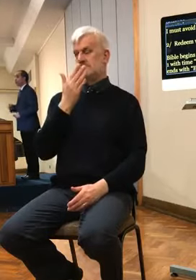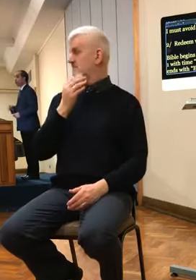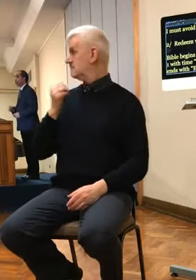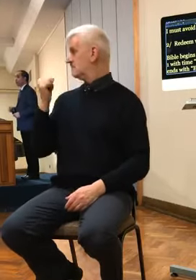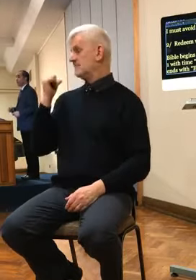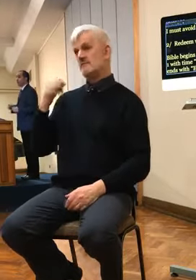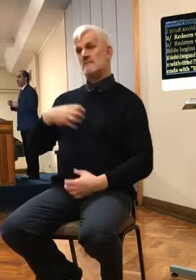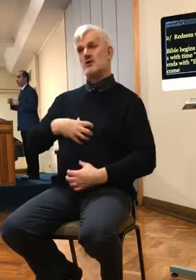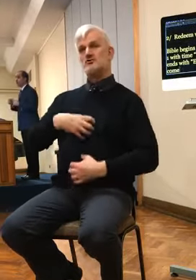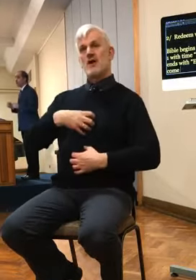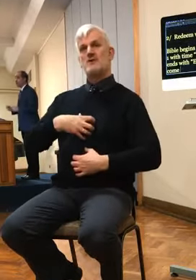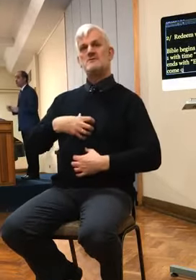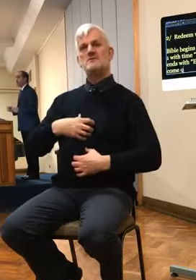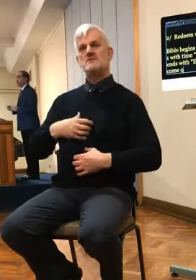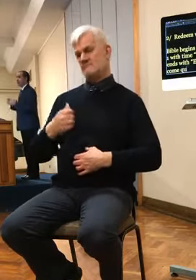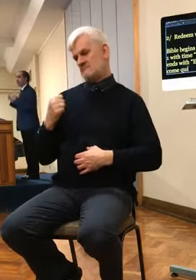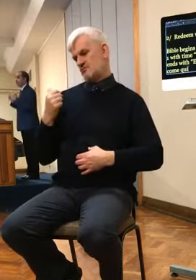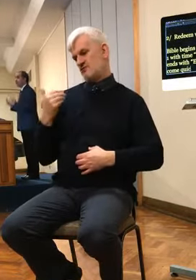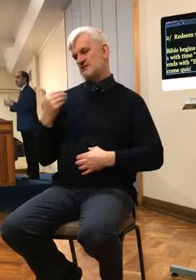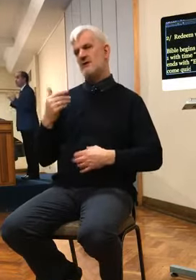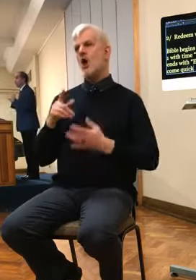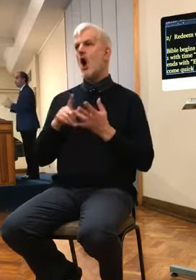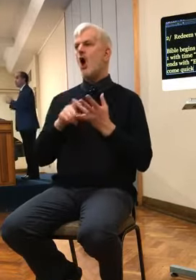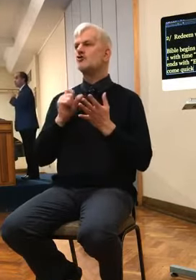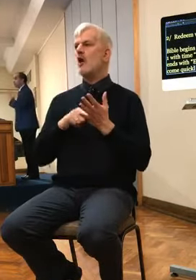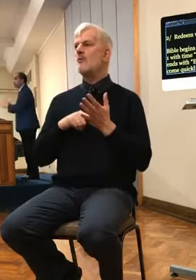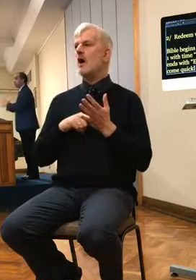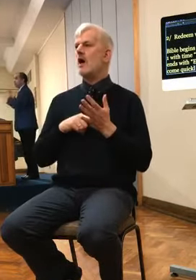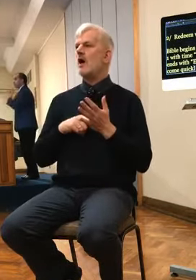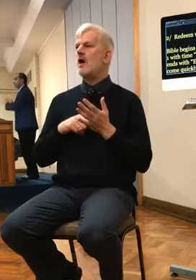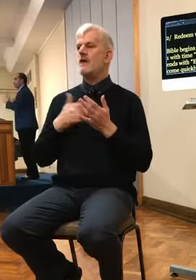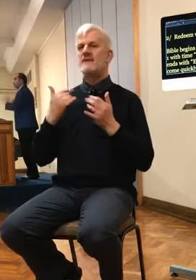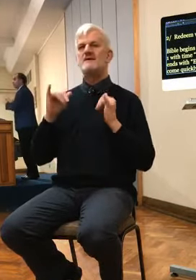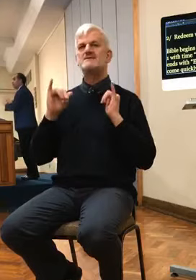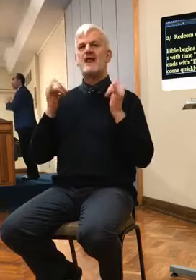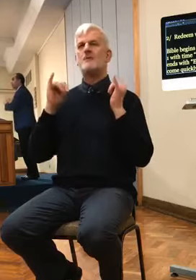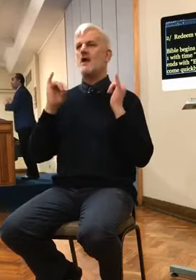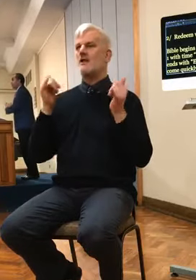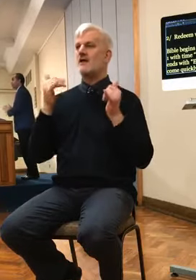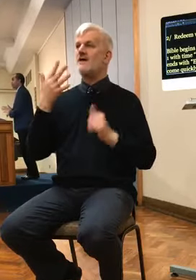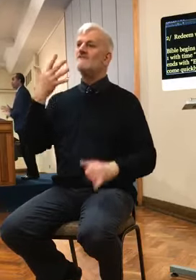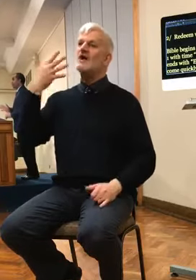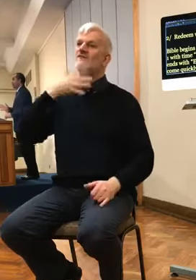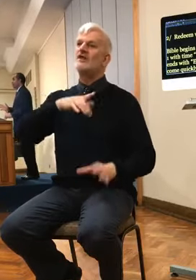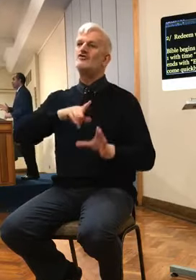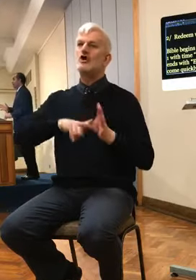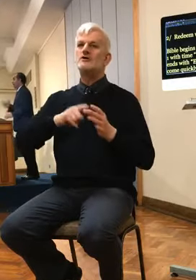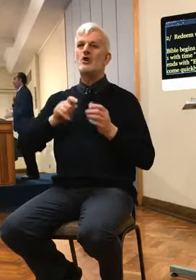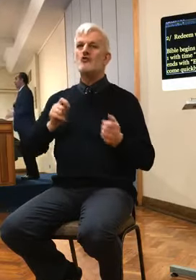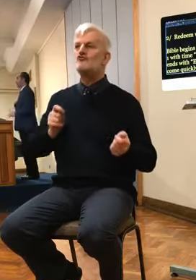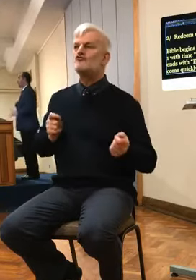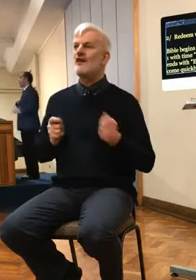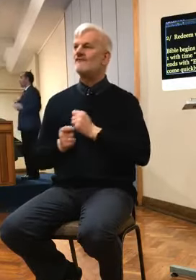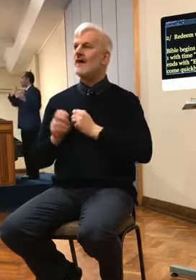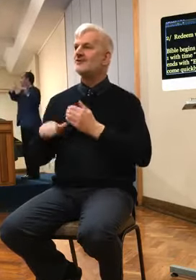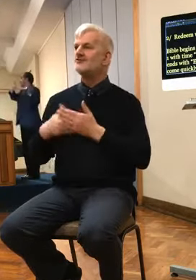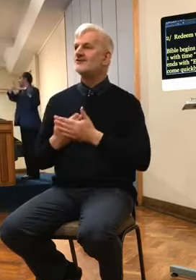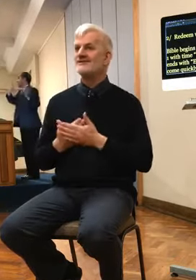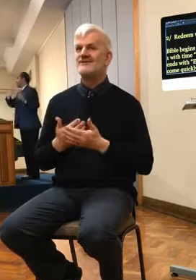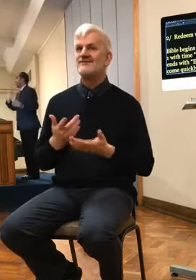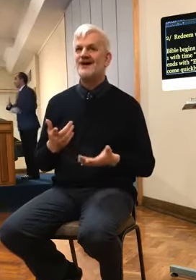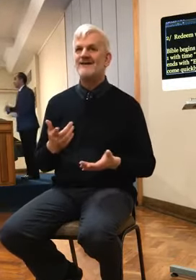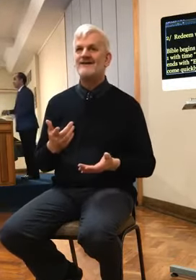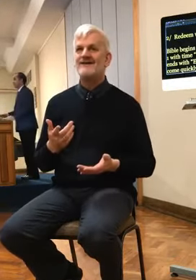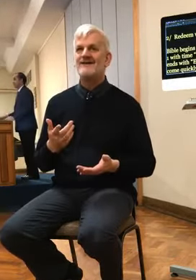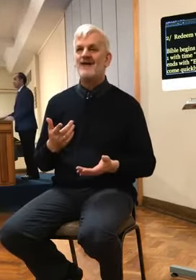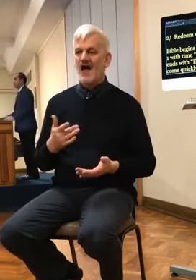in October, we celebrated the 500th year of the Reformation. I thought it was like